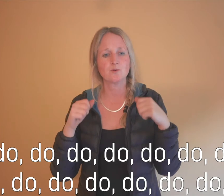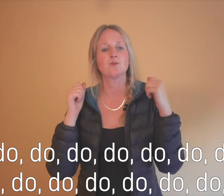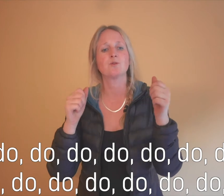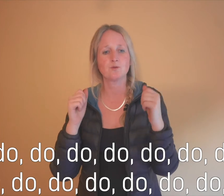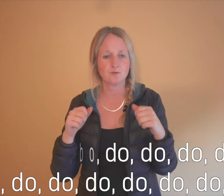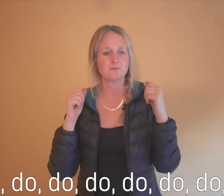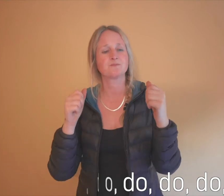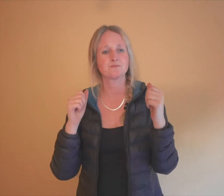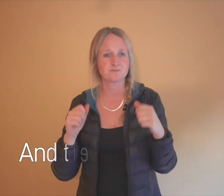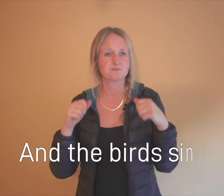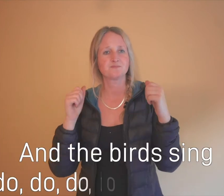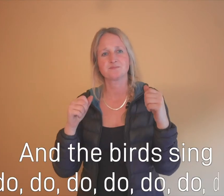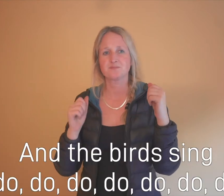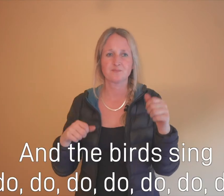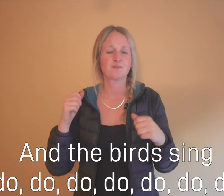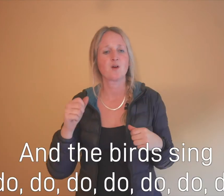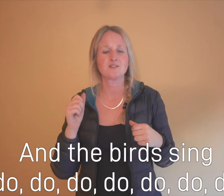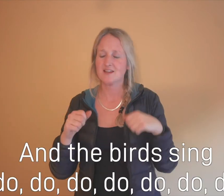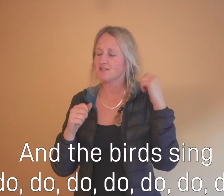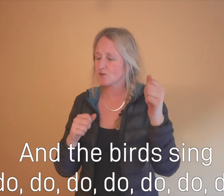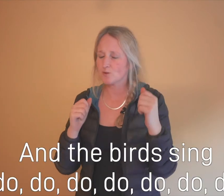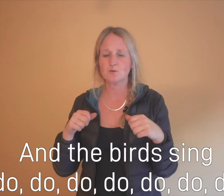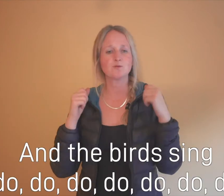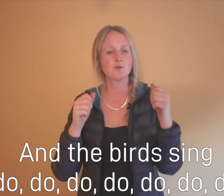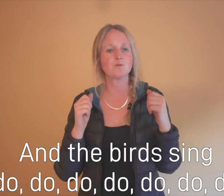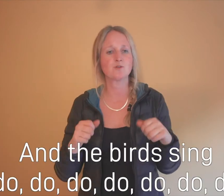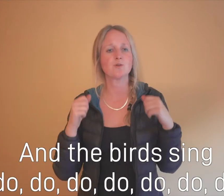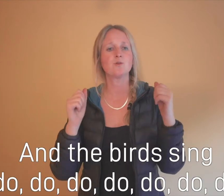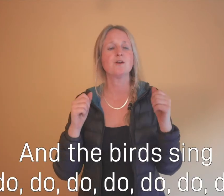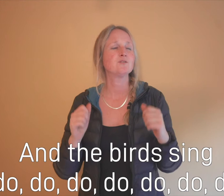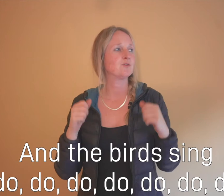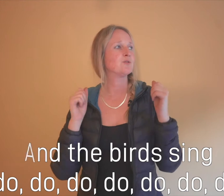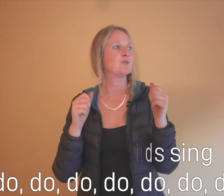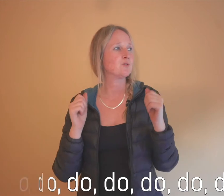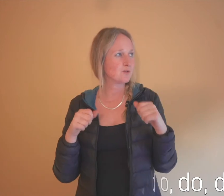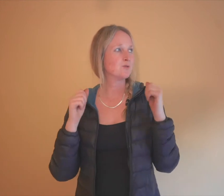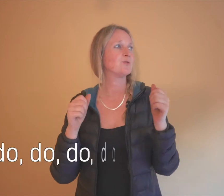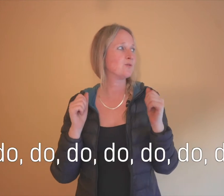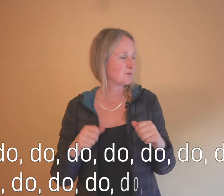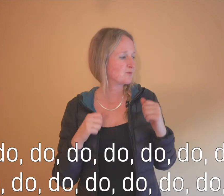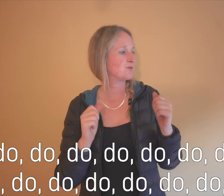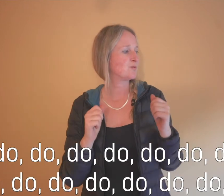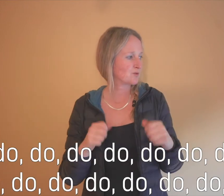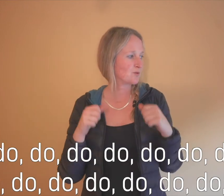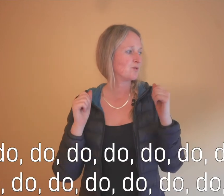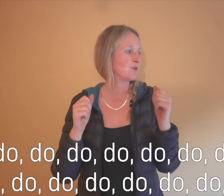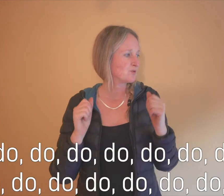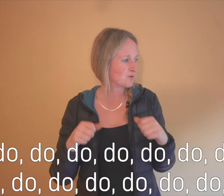do. And the birds sing do do do do do do do do do do do do do